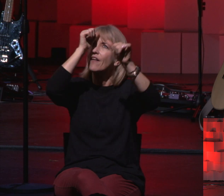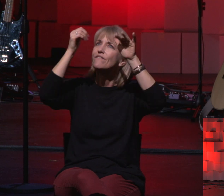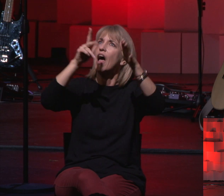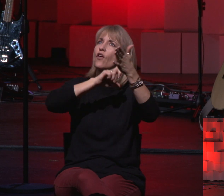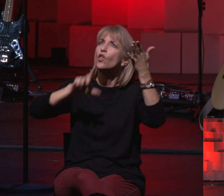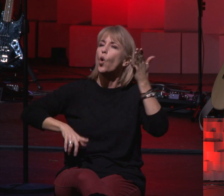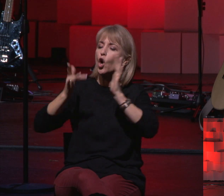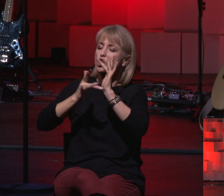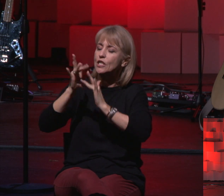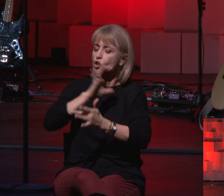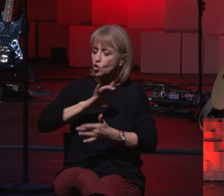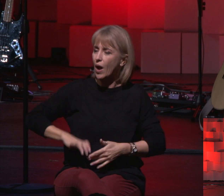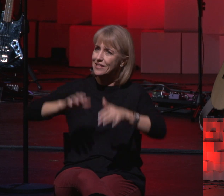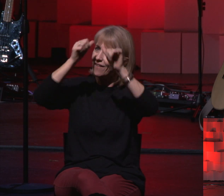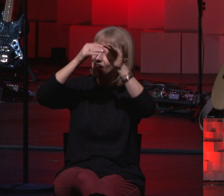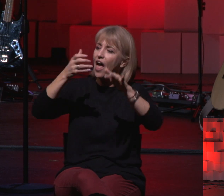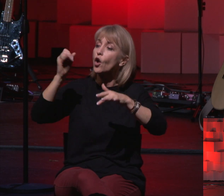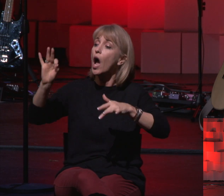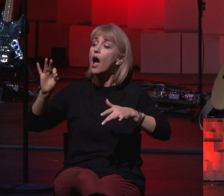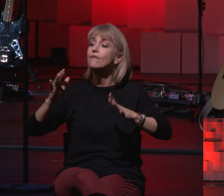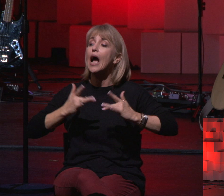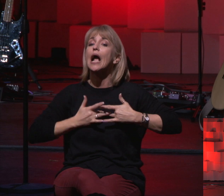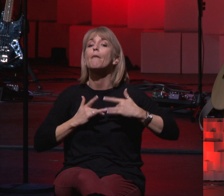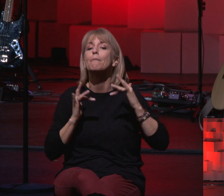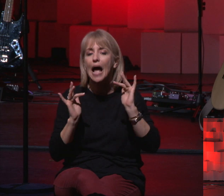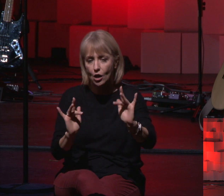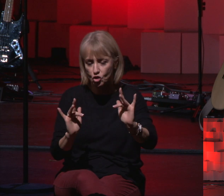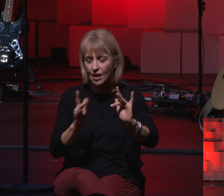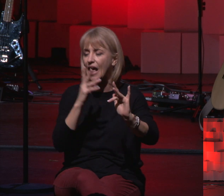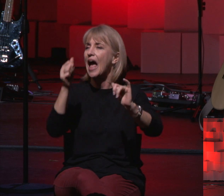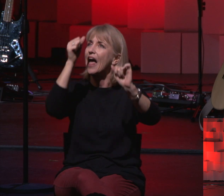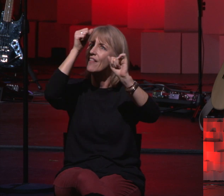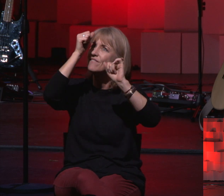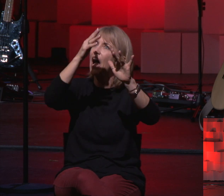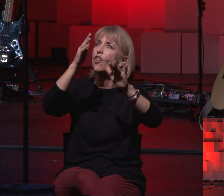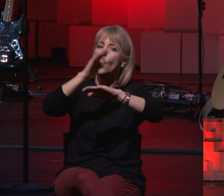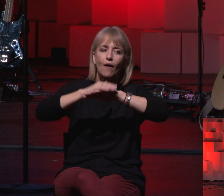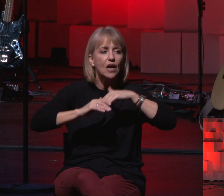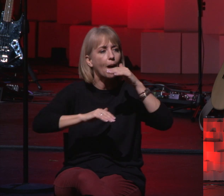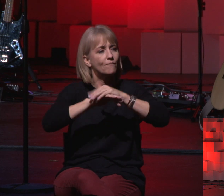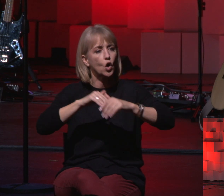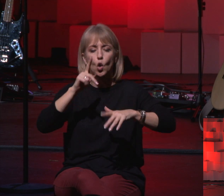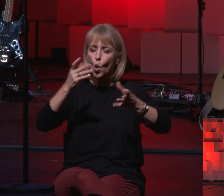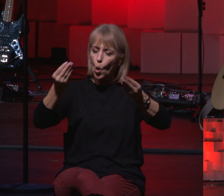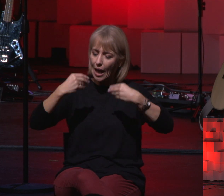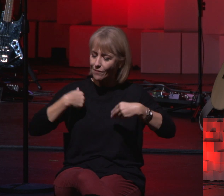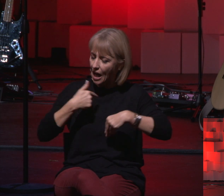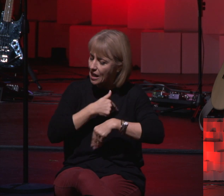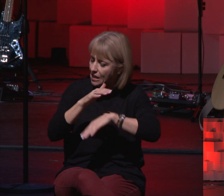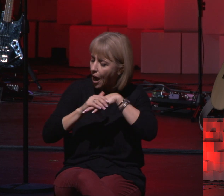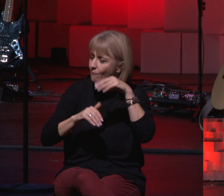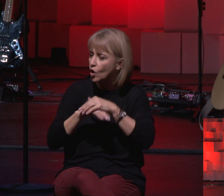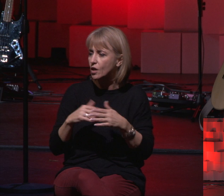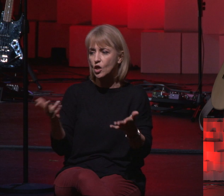of compassion, and the God of all comfort, who comforts us in all of our troubles. So would